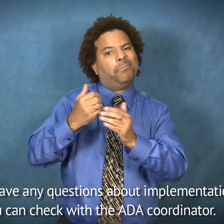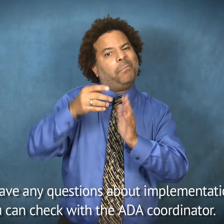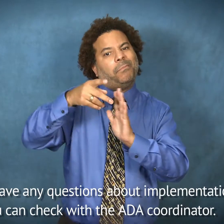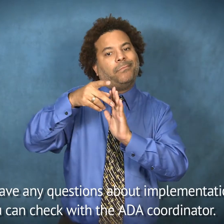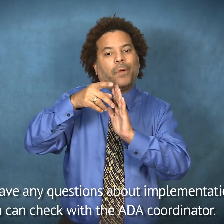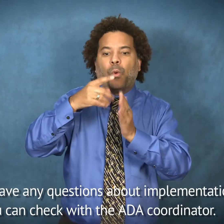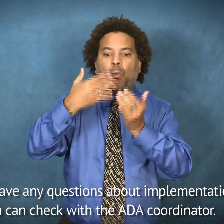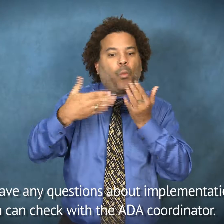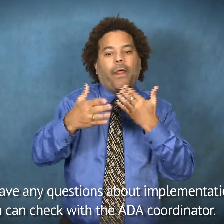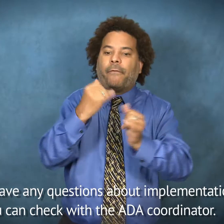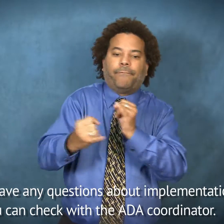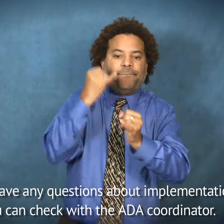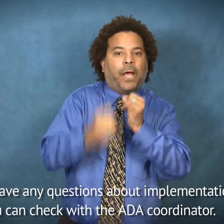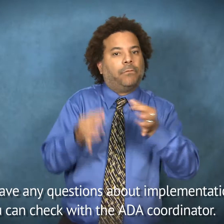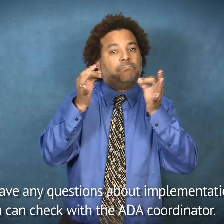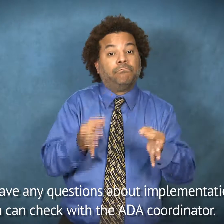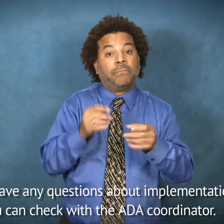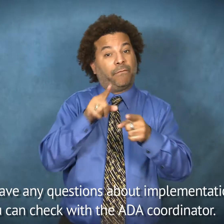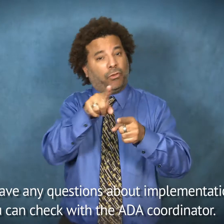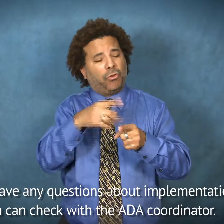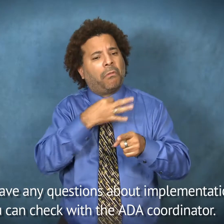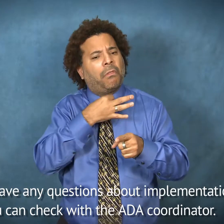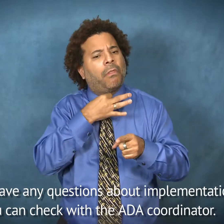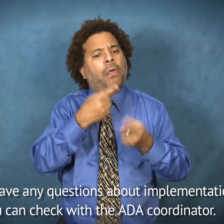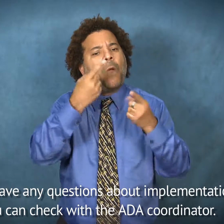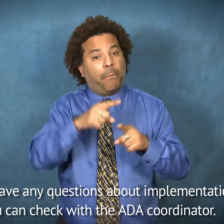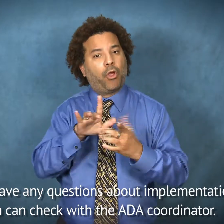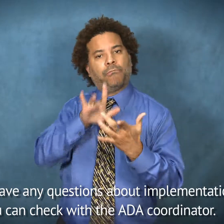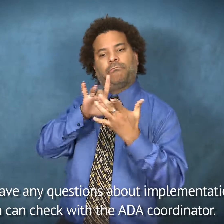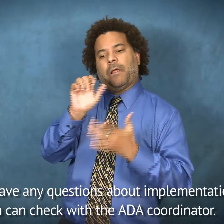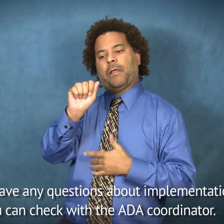any questions about implementation, you can check with the ADA coordinator.